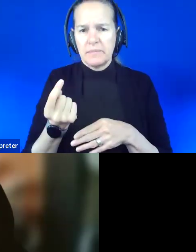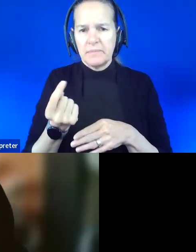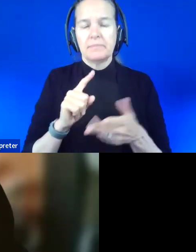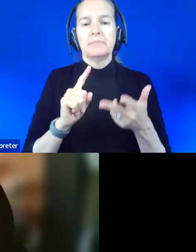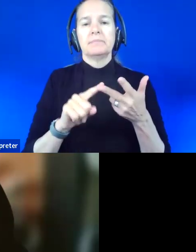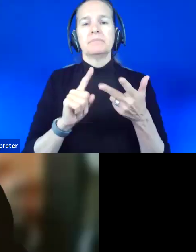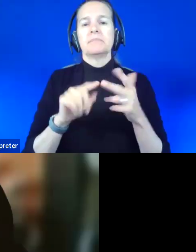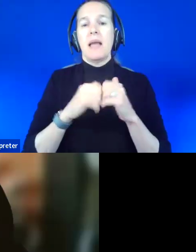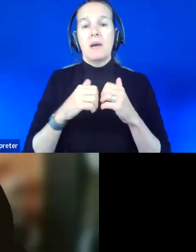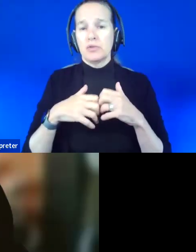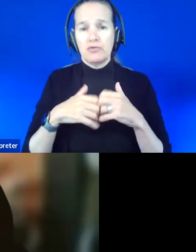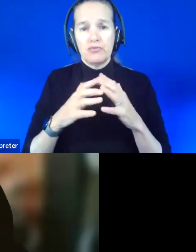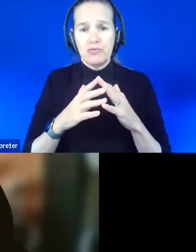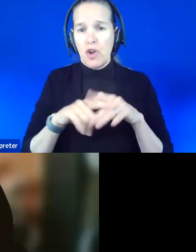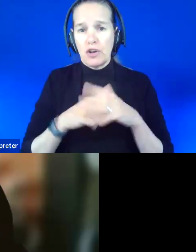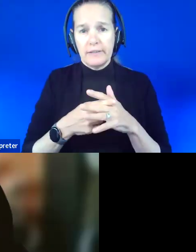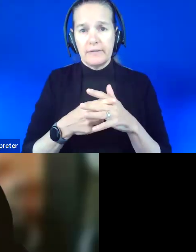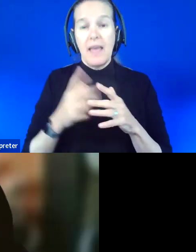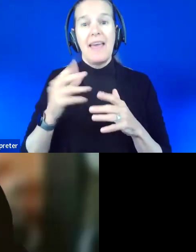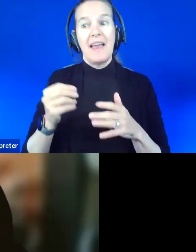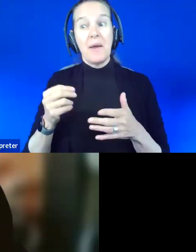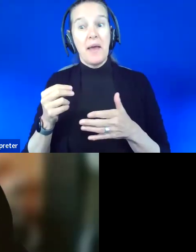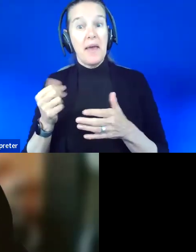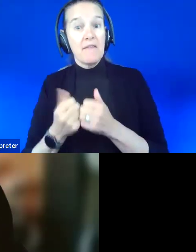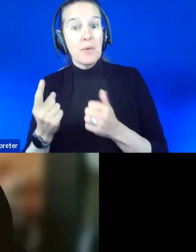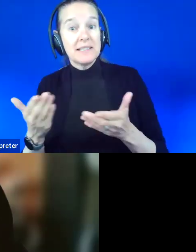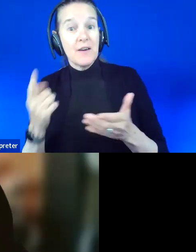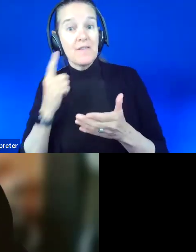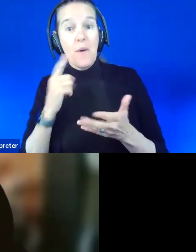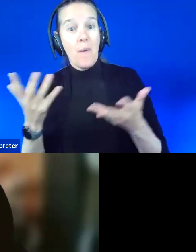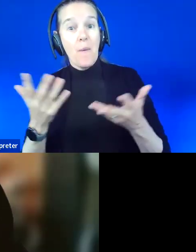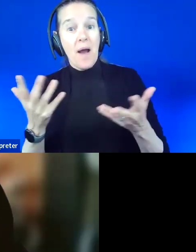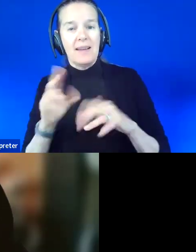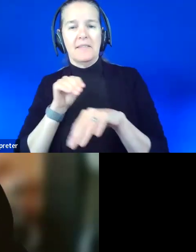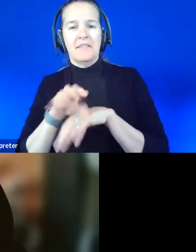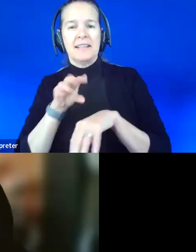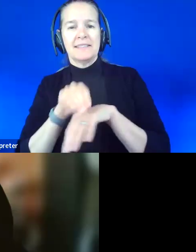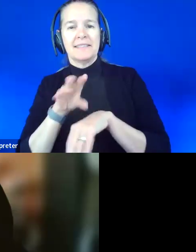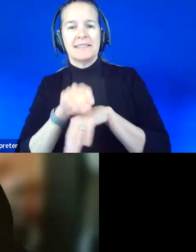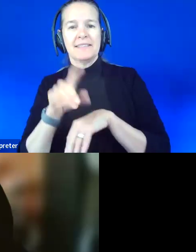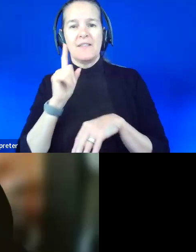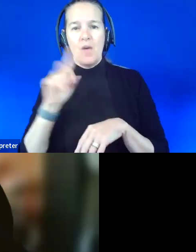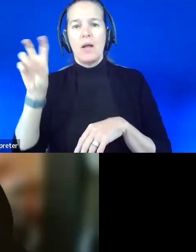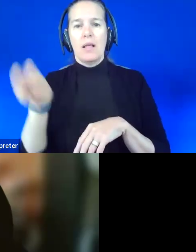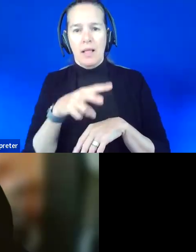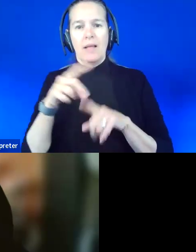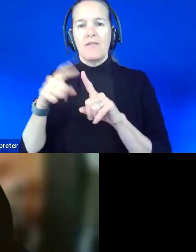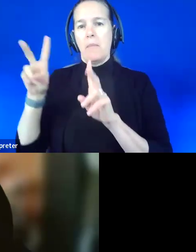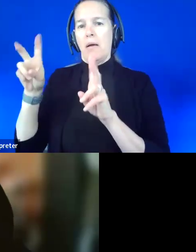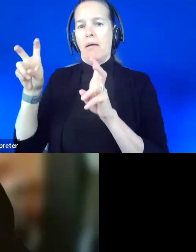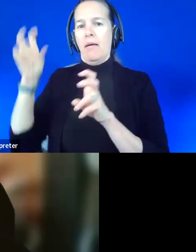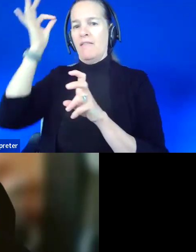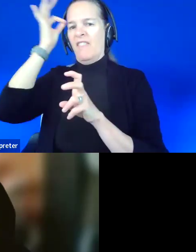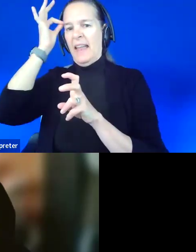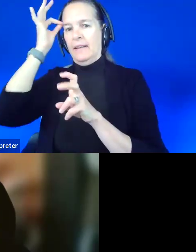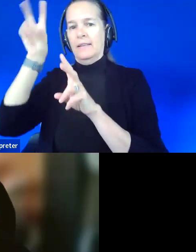started, and then what I think everyone's here for is some key advice for going from quote unquote Fed to